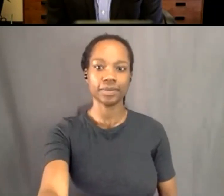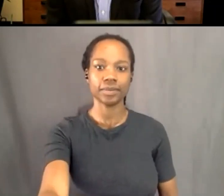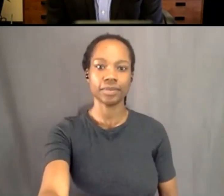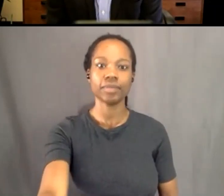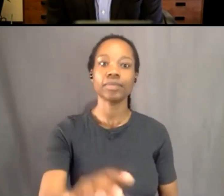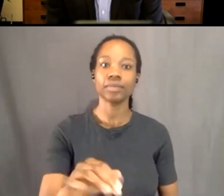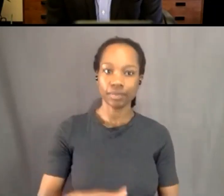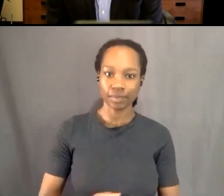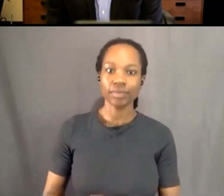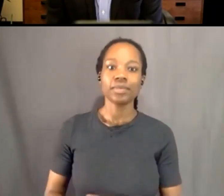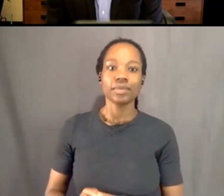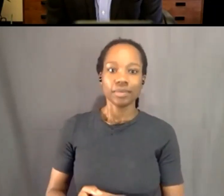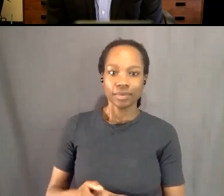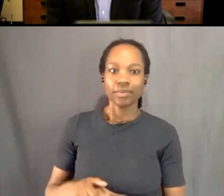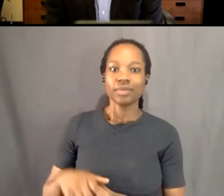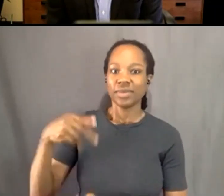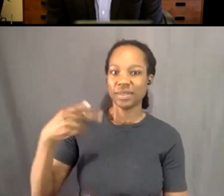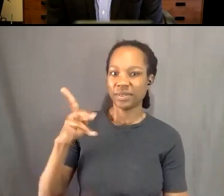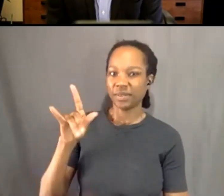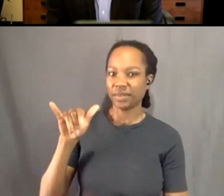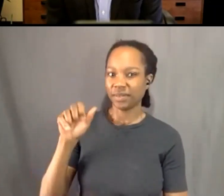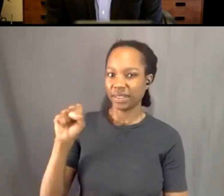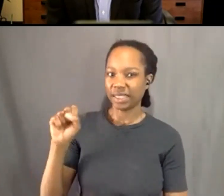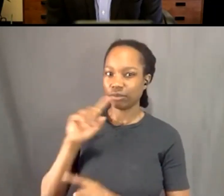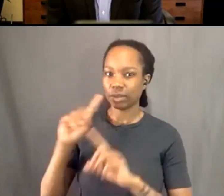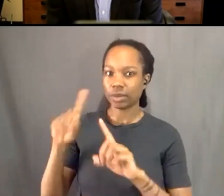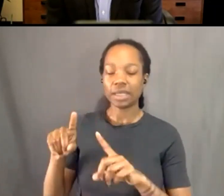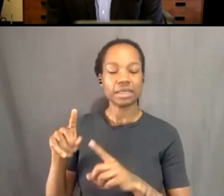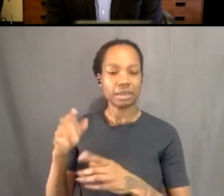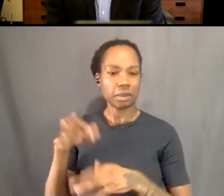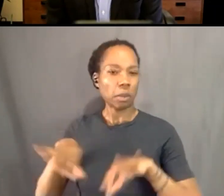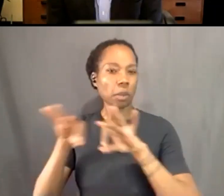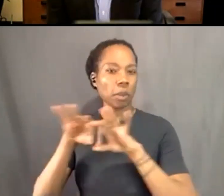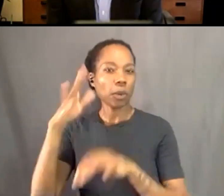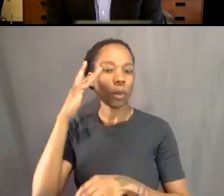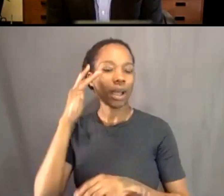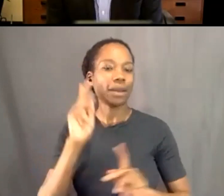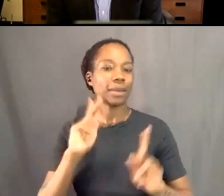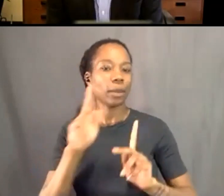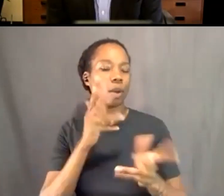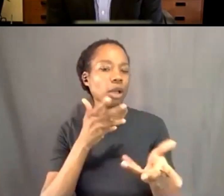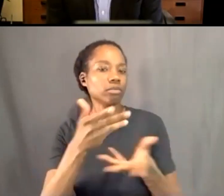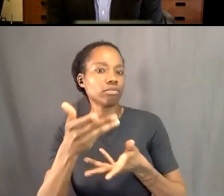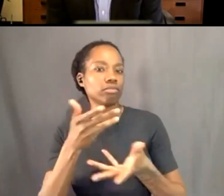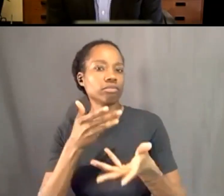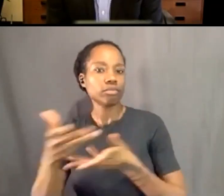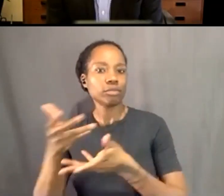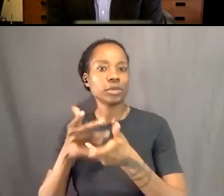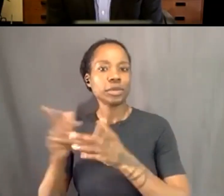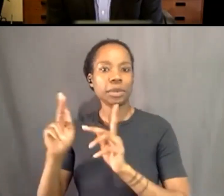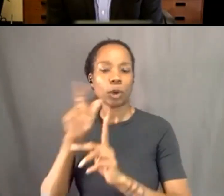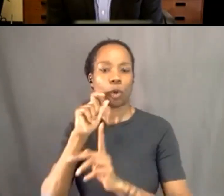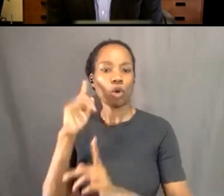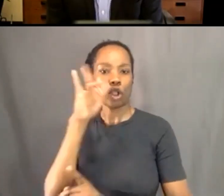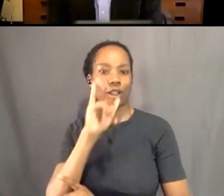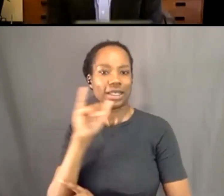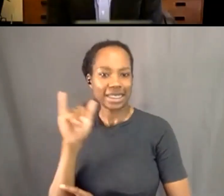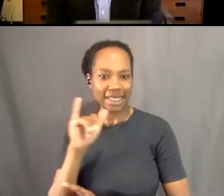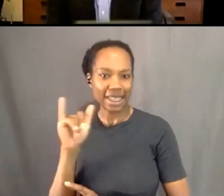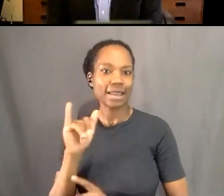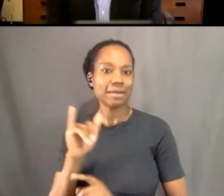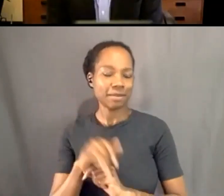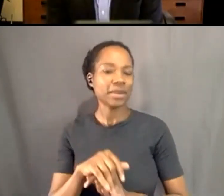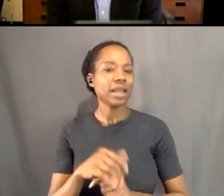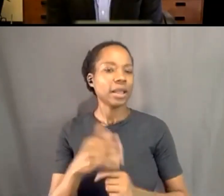them, people that they feel like they can connect with, that they have relationship. Brown and Black people tend to be very relational. And so having